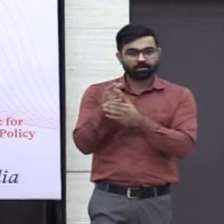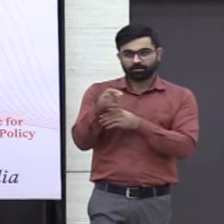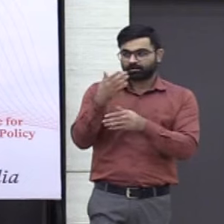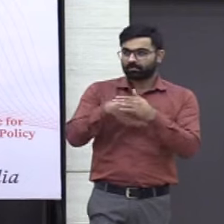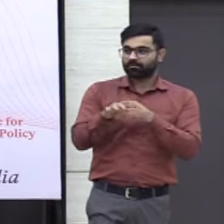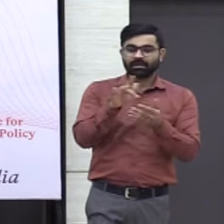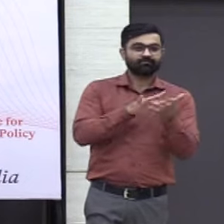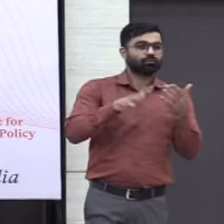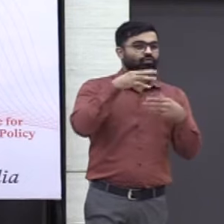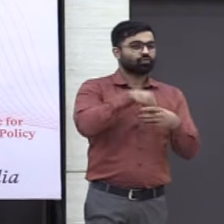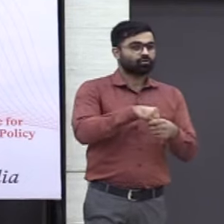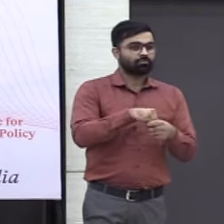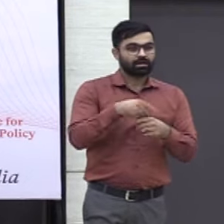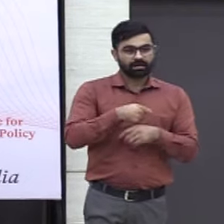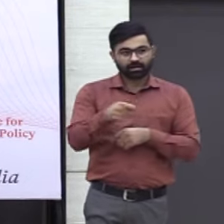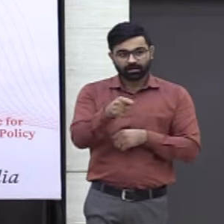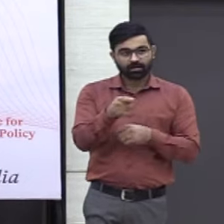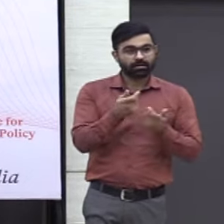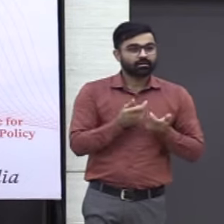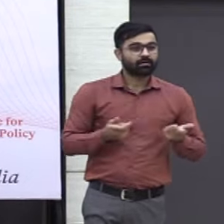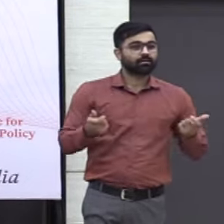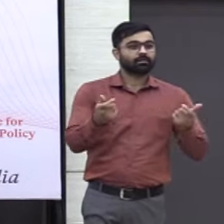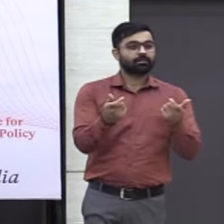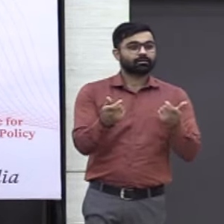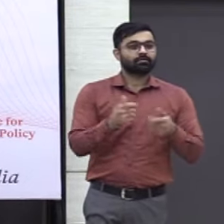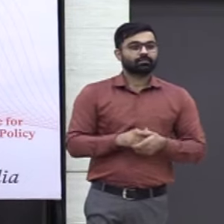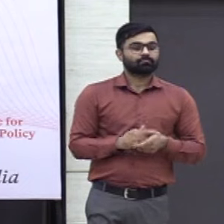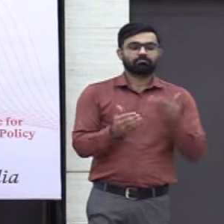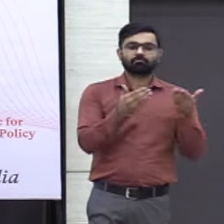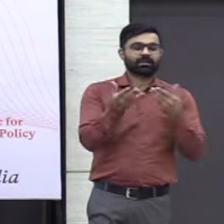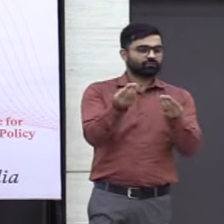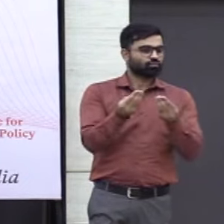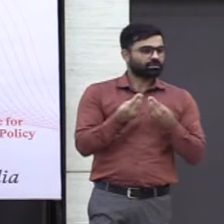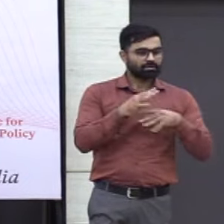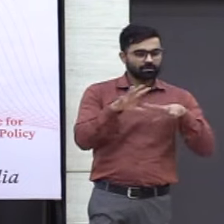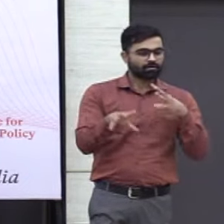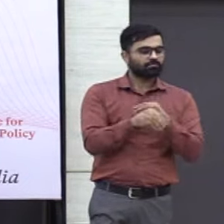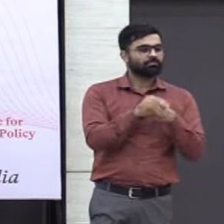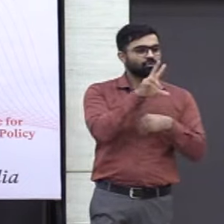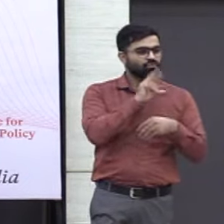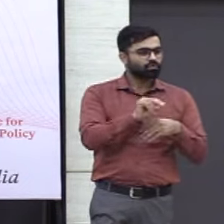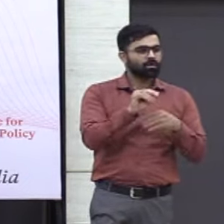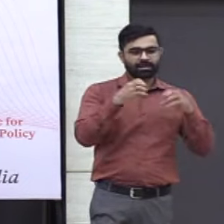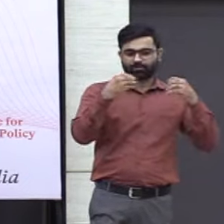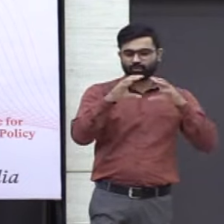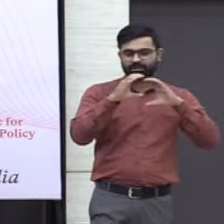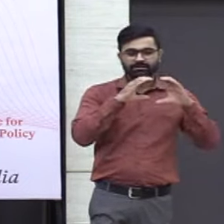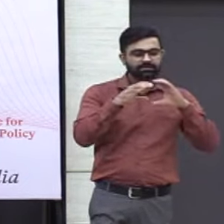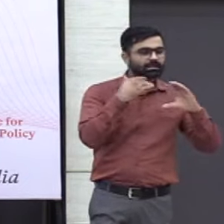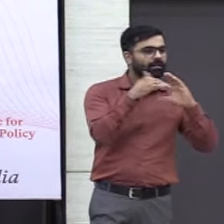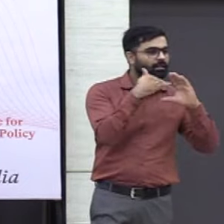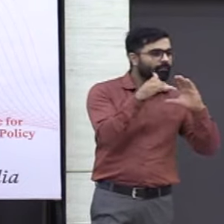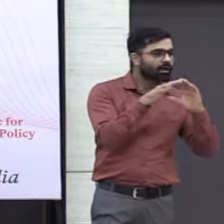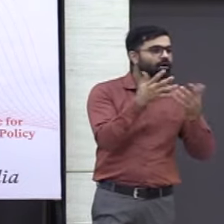irrespective of the area where the offense is committed, may be given orally or by electronic communication to